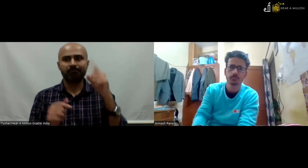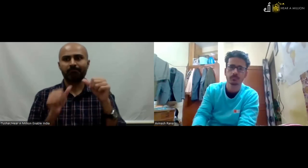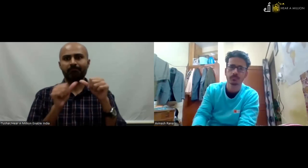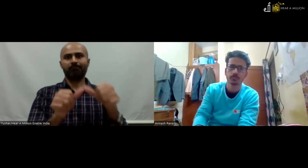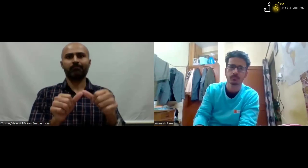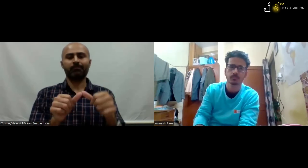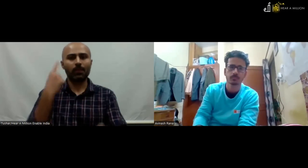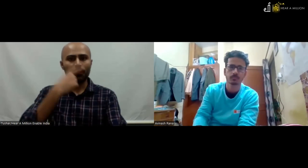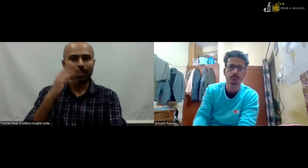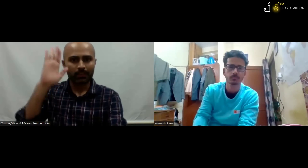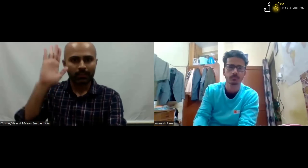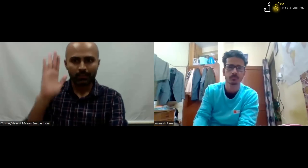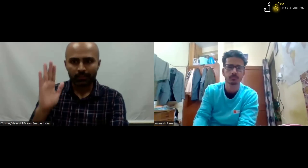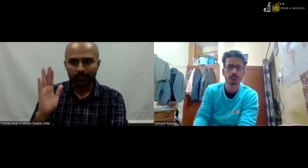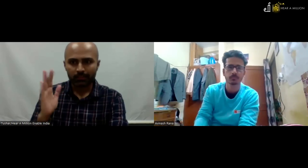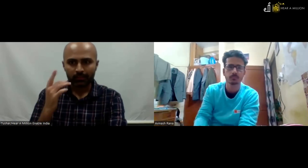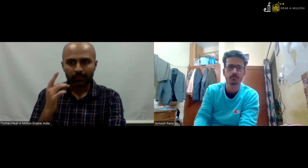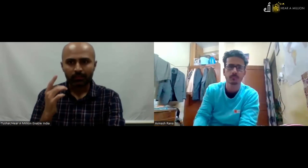Sagar or